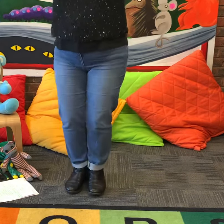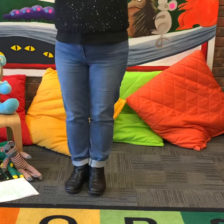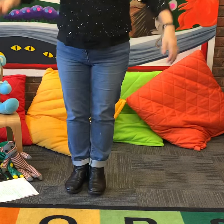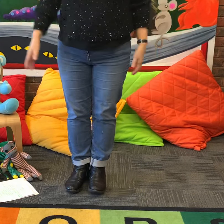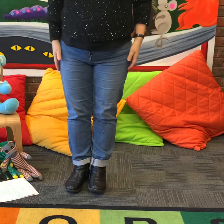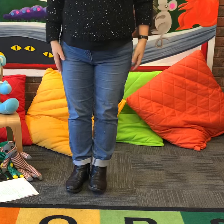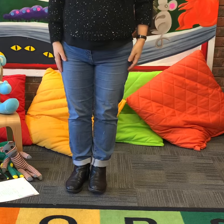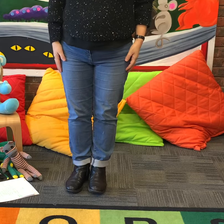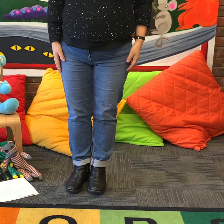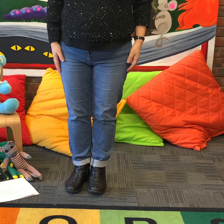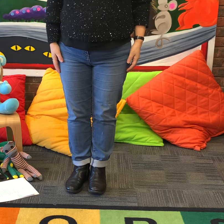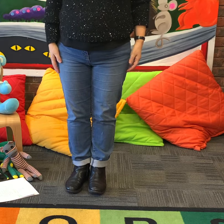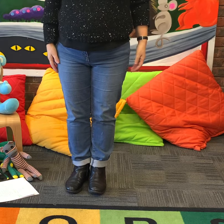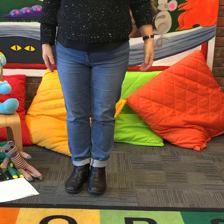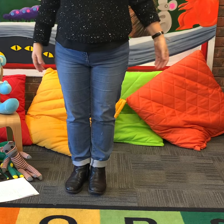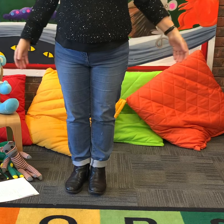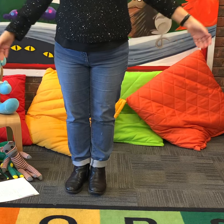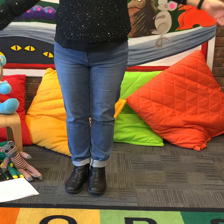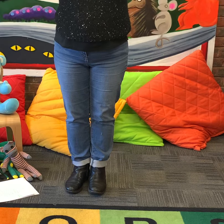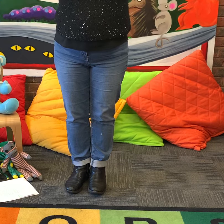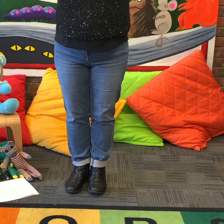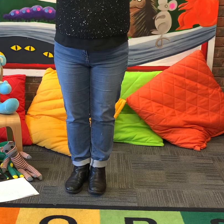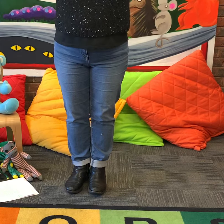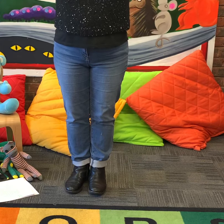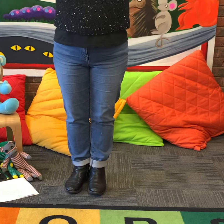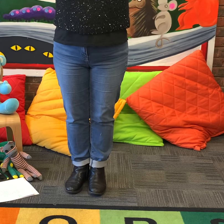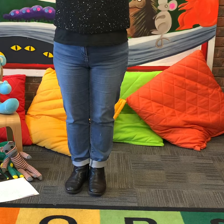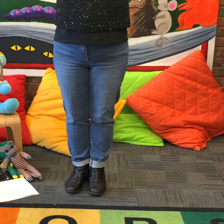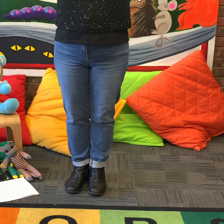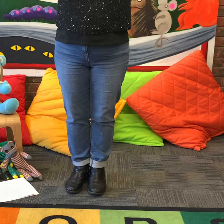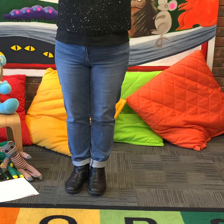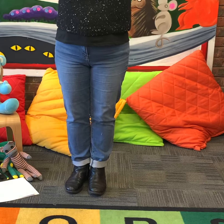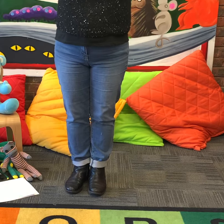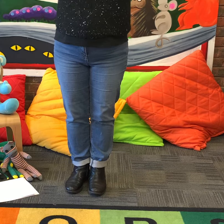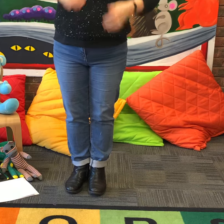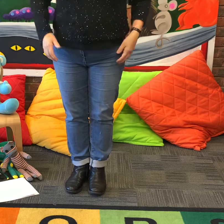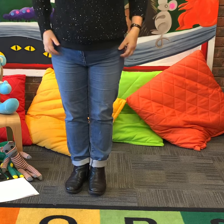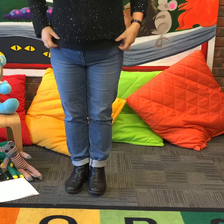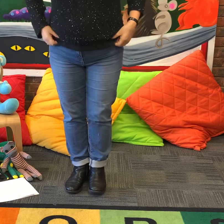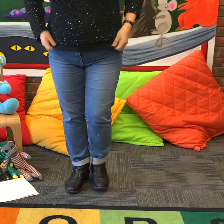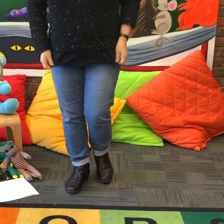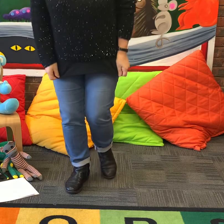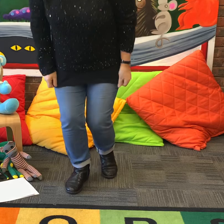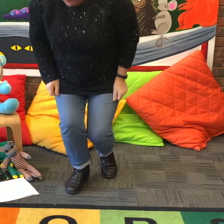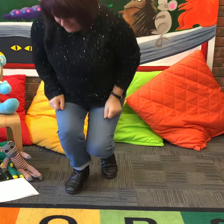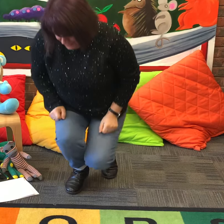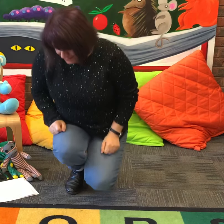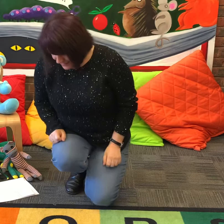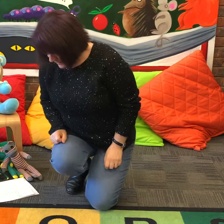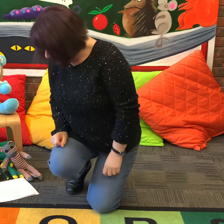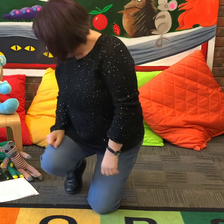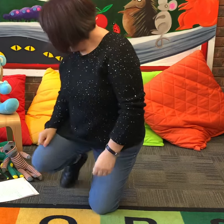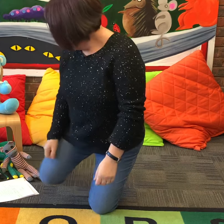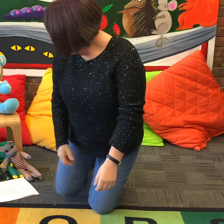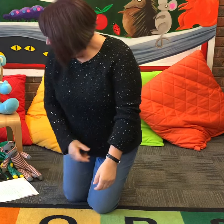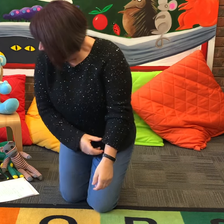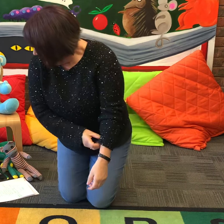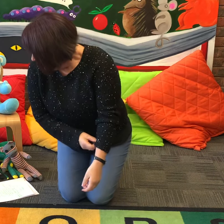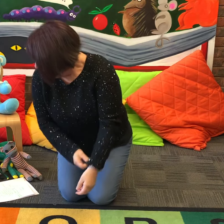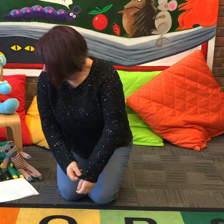bananas. Bananas of the world unite. Good job, everybody. Let's sit